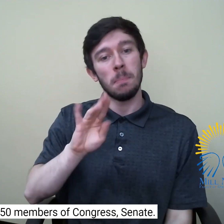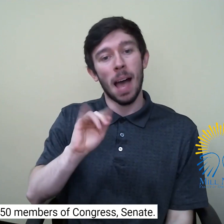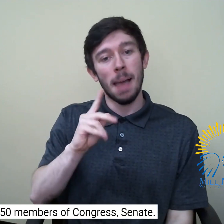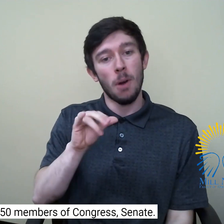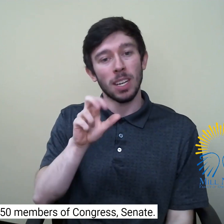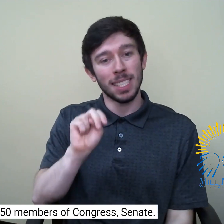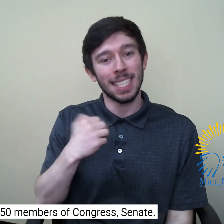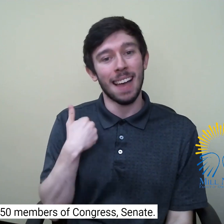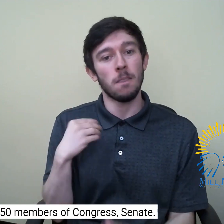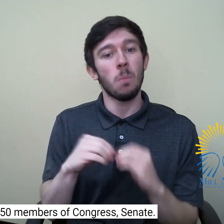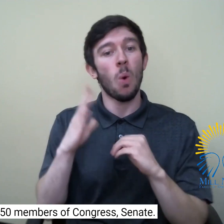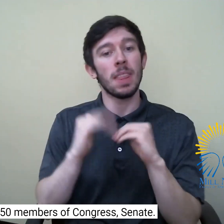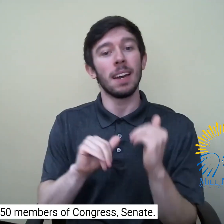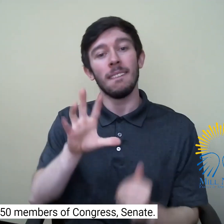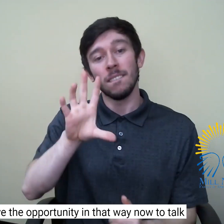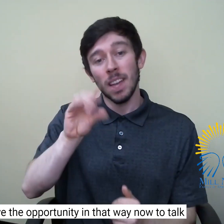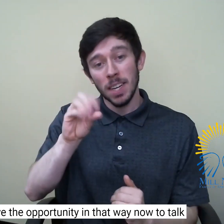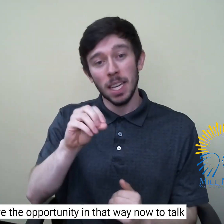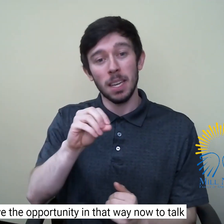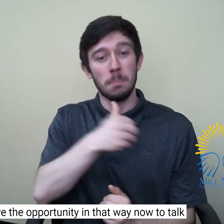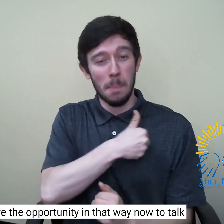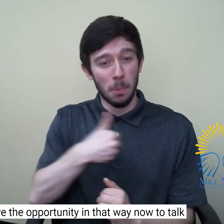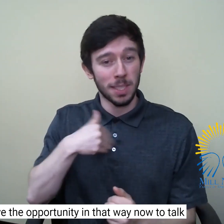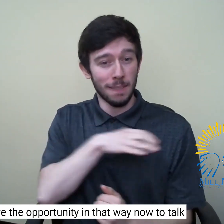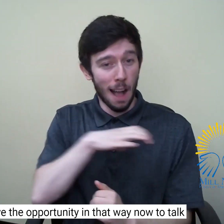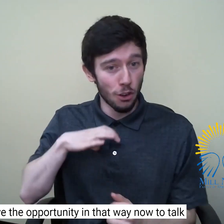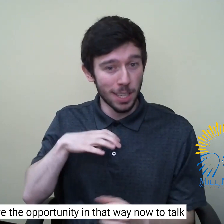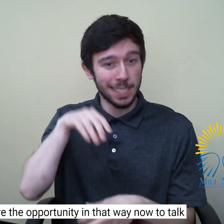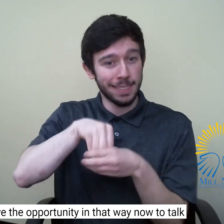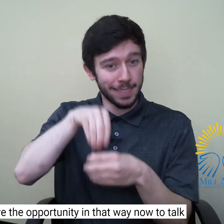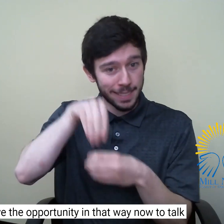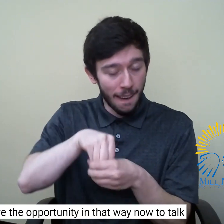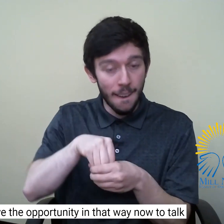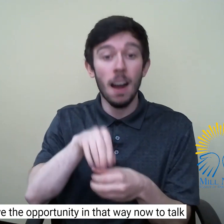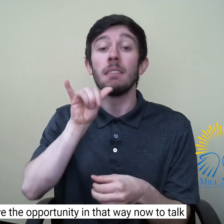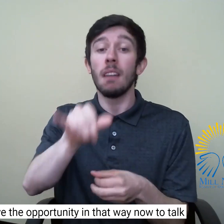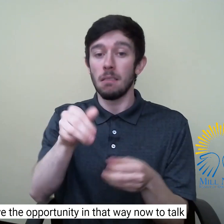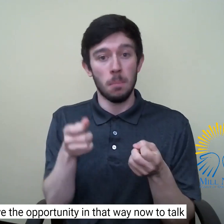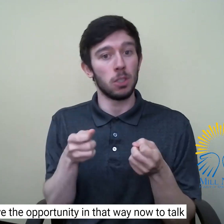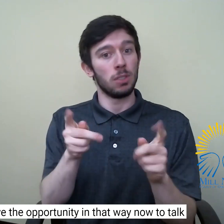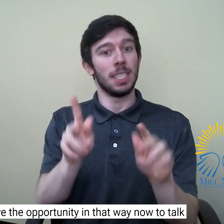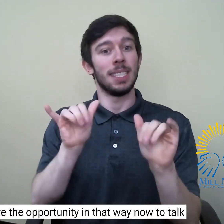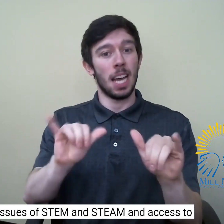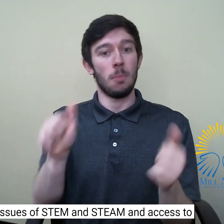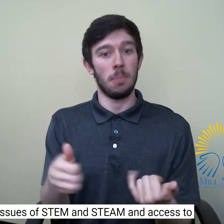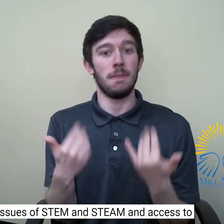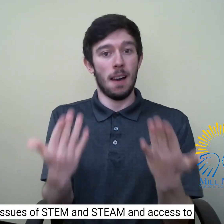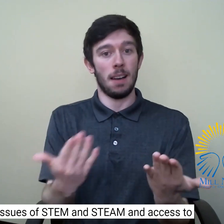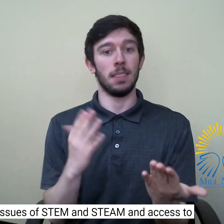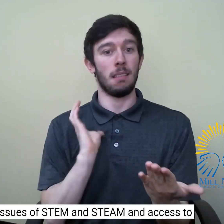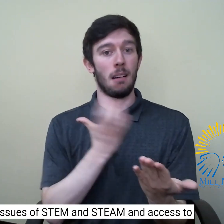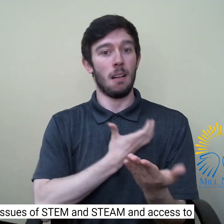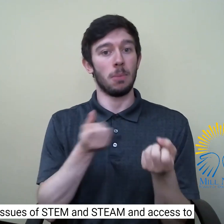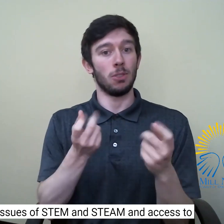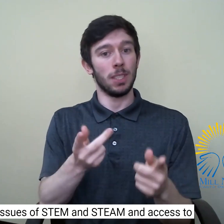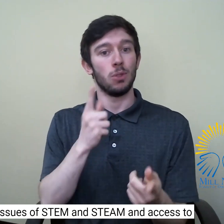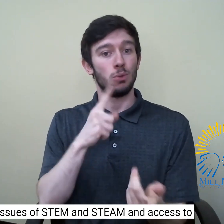50 members of Congress in it. And we have the opportunity in that way now to talk about these issues of STEM and STEAM